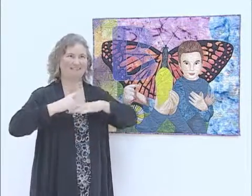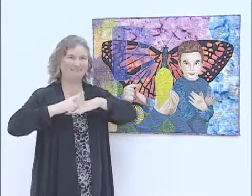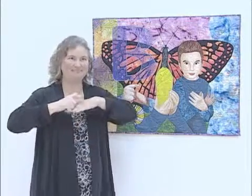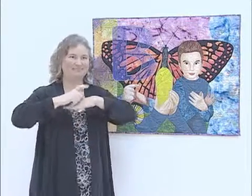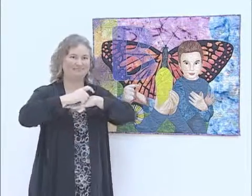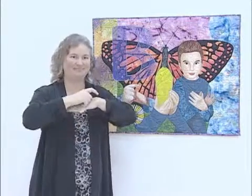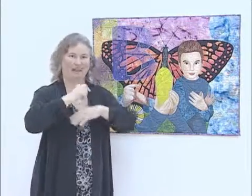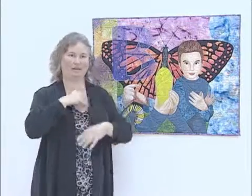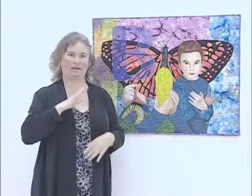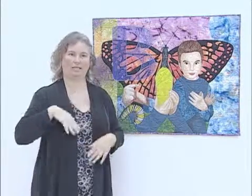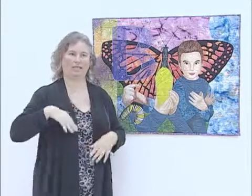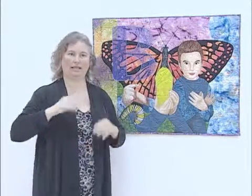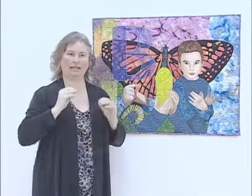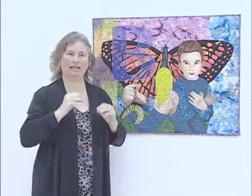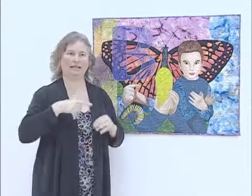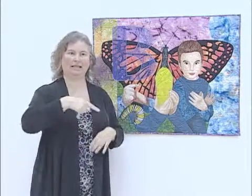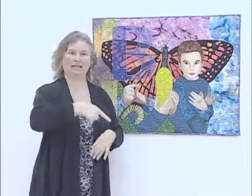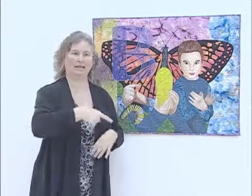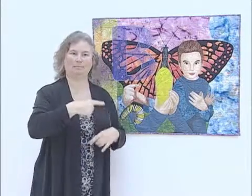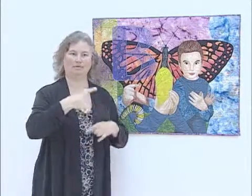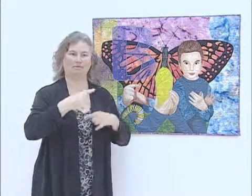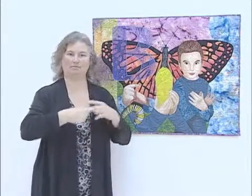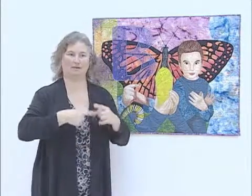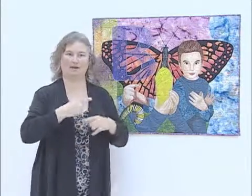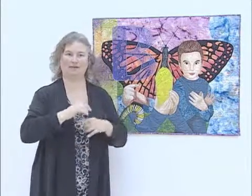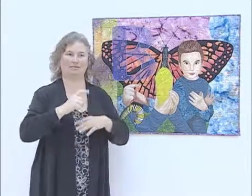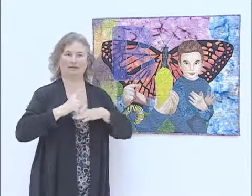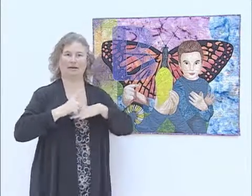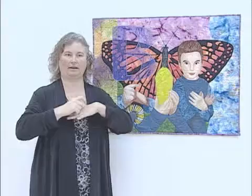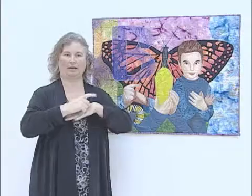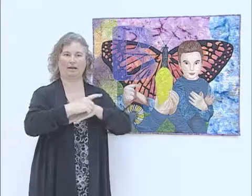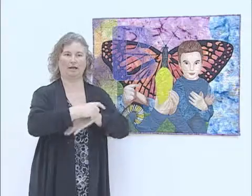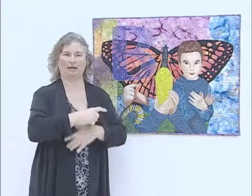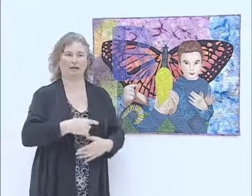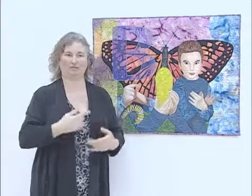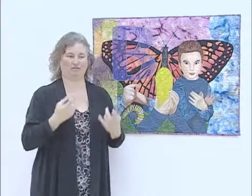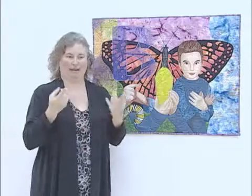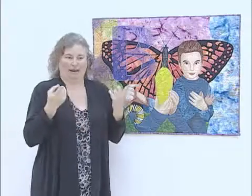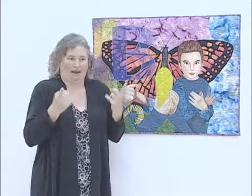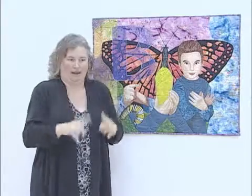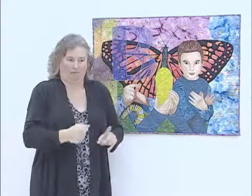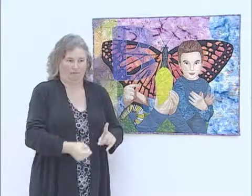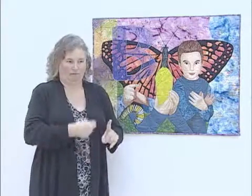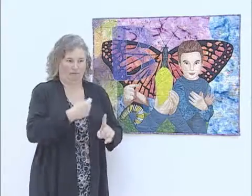he signed caterpillar, but it's interesting, that wasn't a sign that I had ever taught him. He came up with that himself.